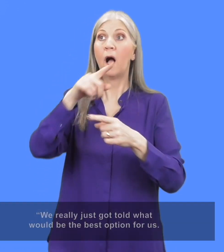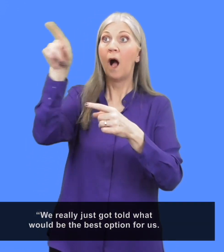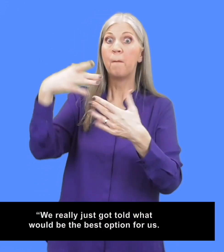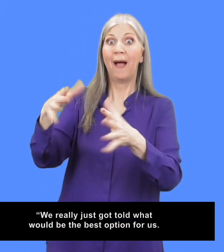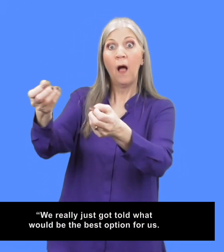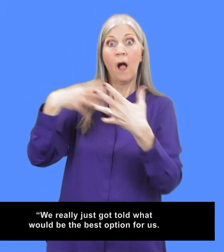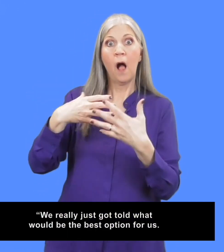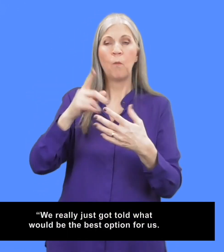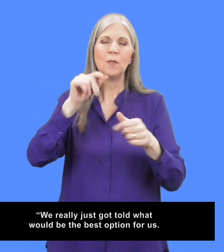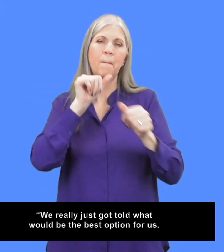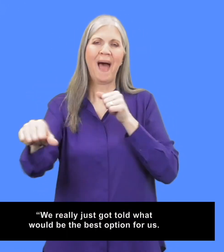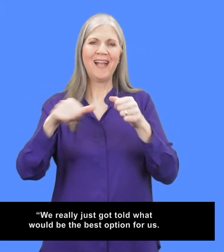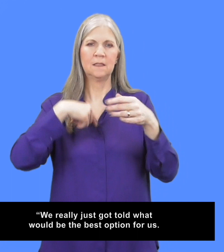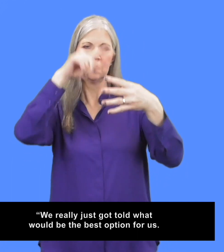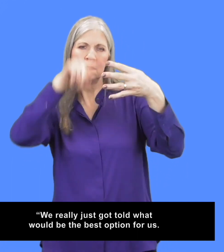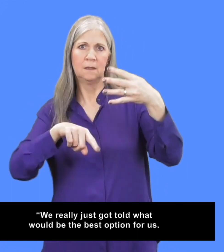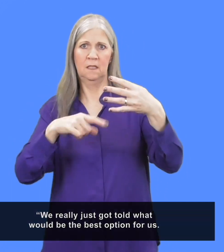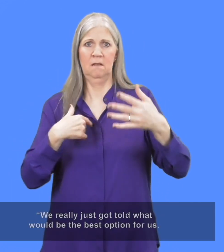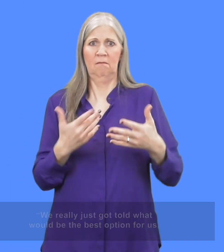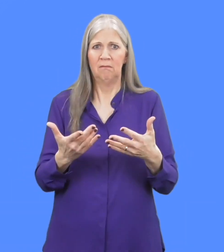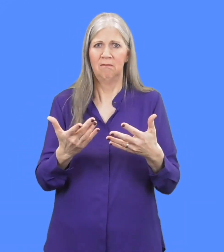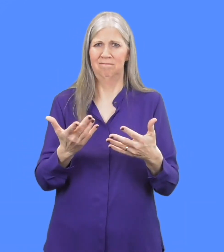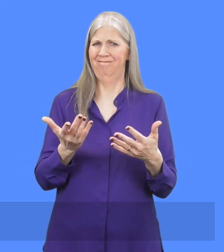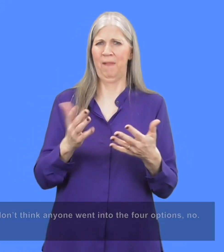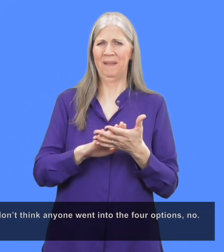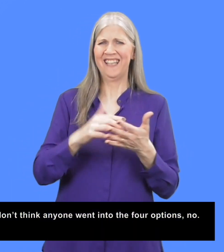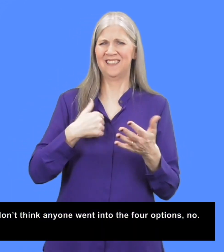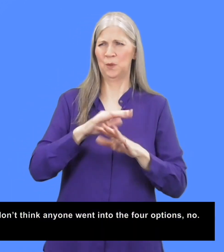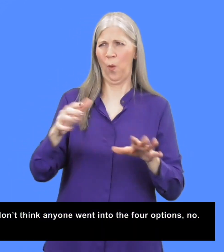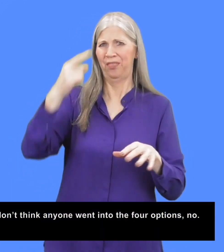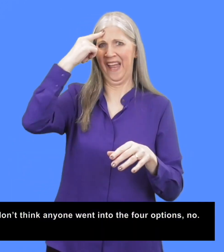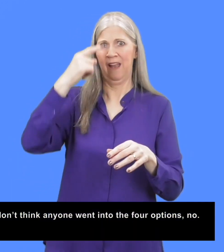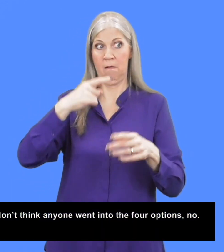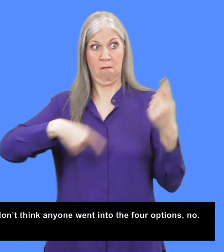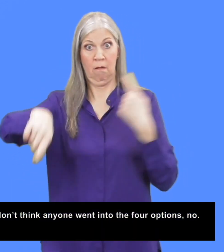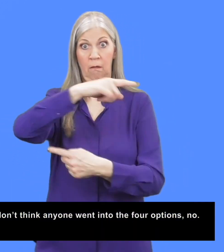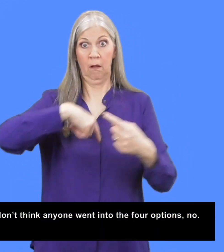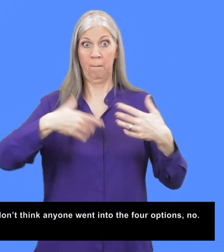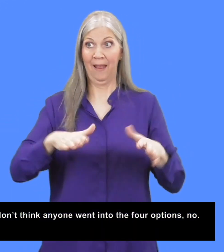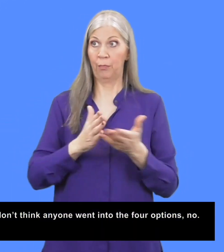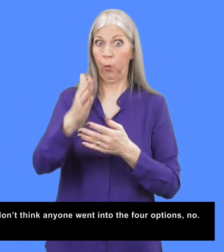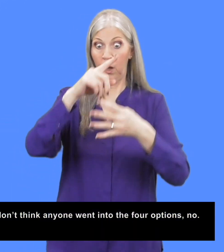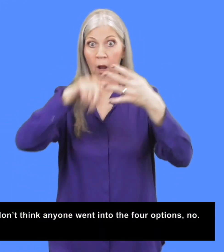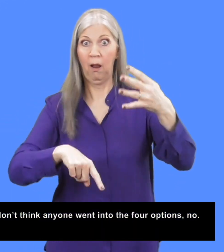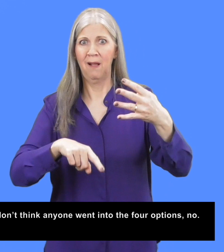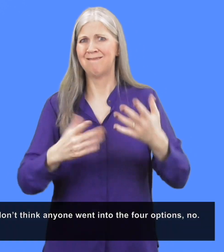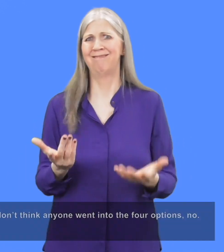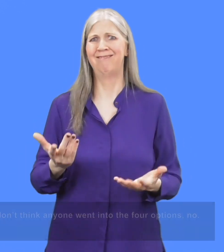just got told what would be the best option for us. I don't think anyone went into the 4 options, no. We were